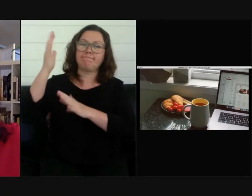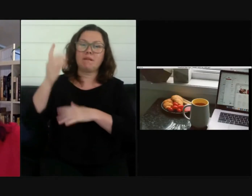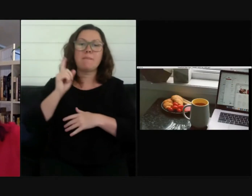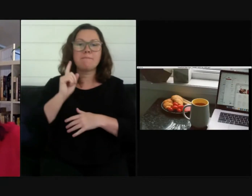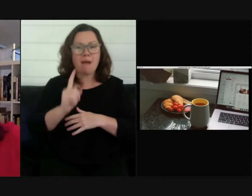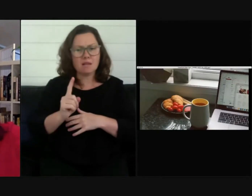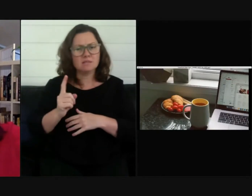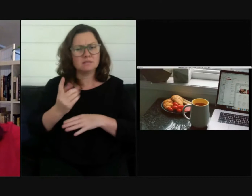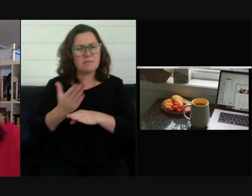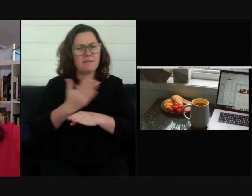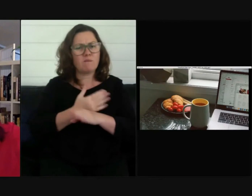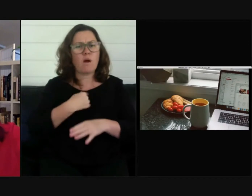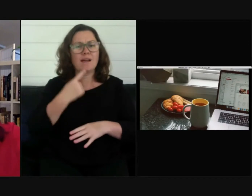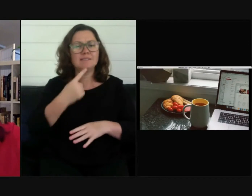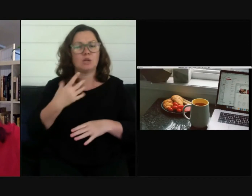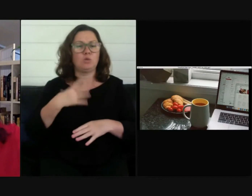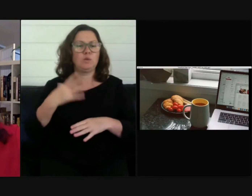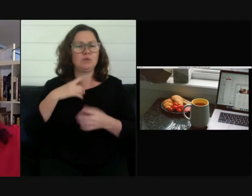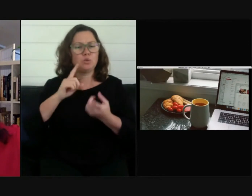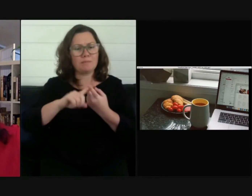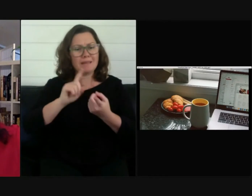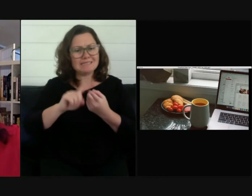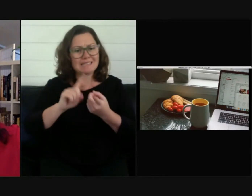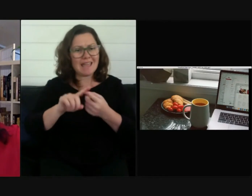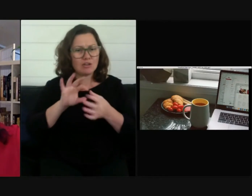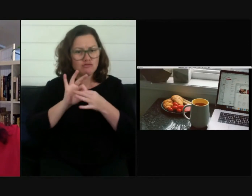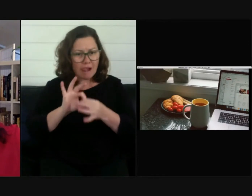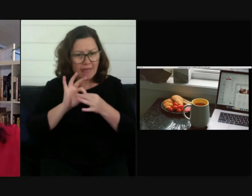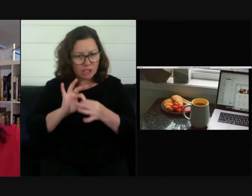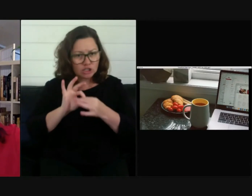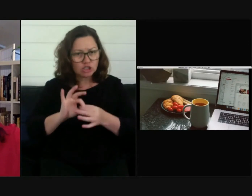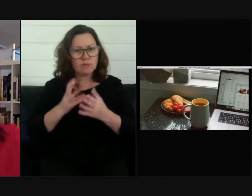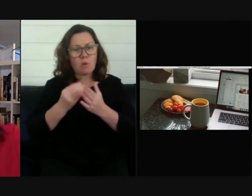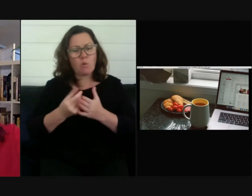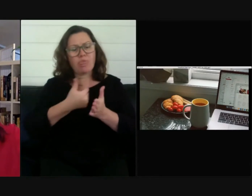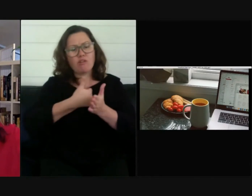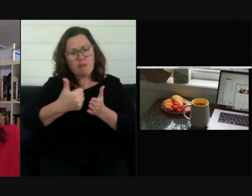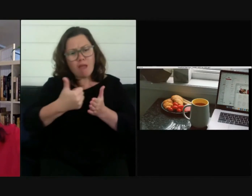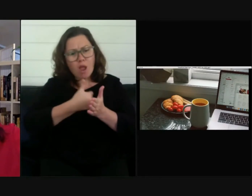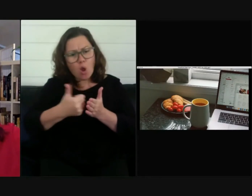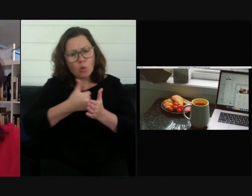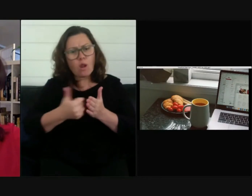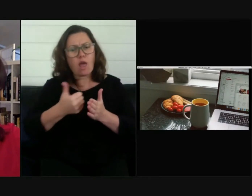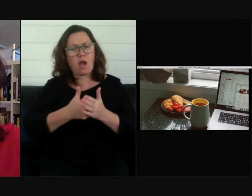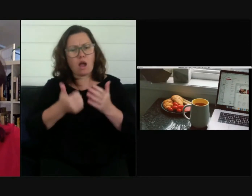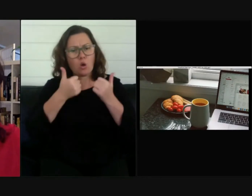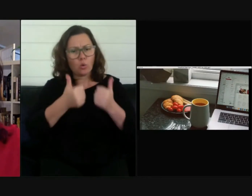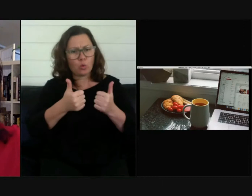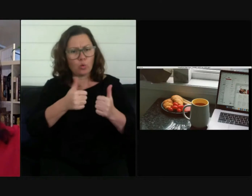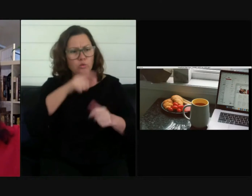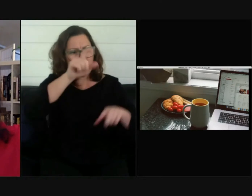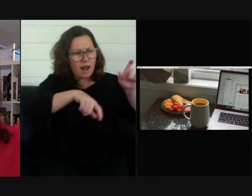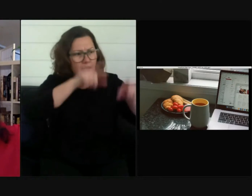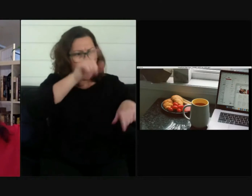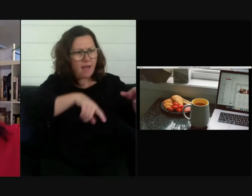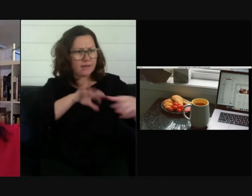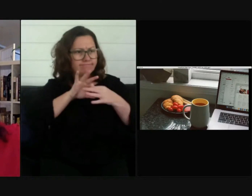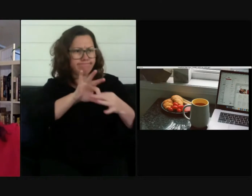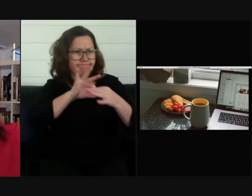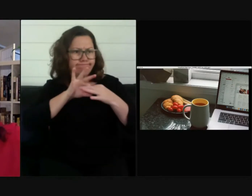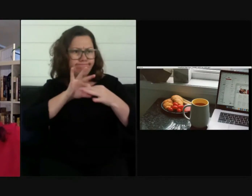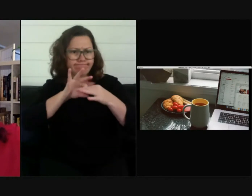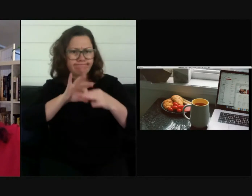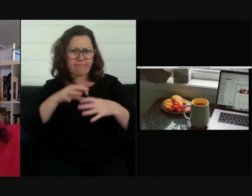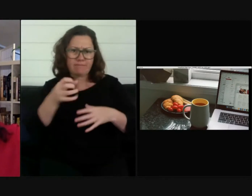regular, loyal, existing clients or stakeholders, people that you've previously had a